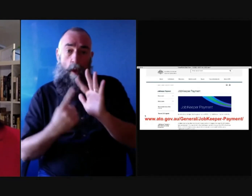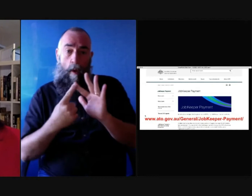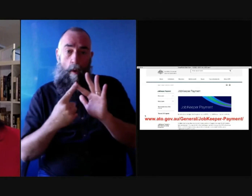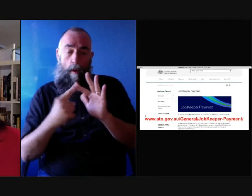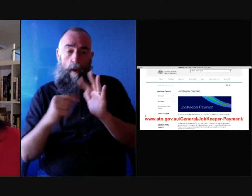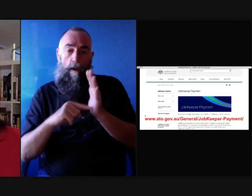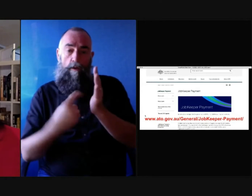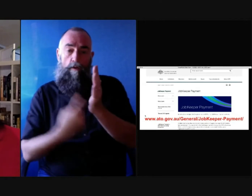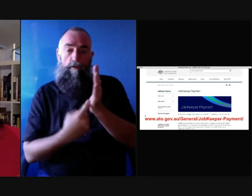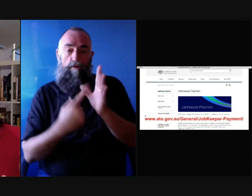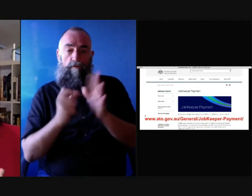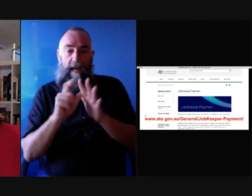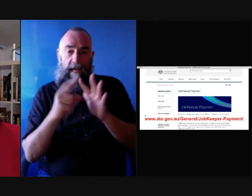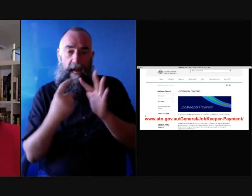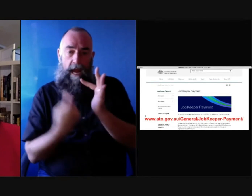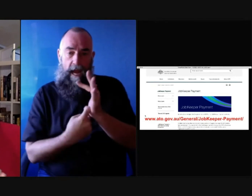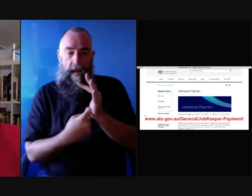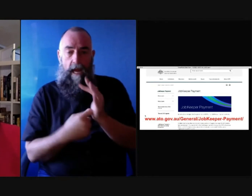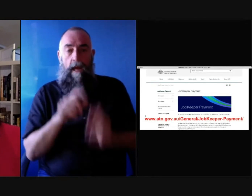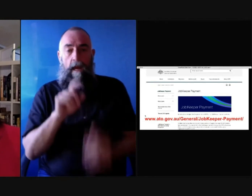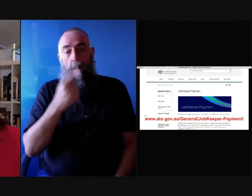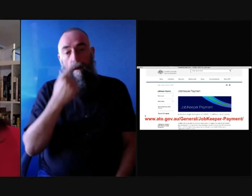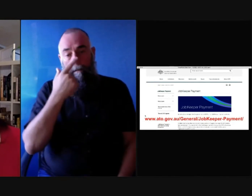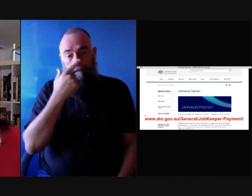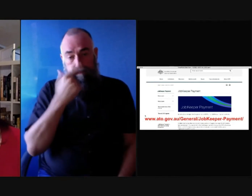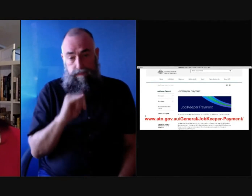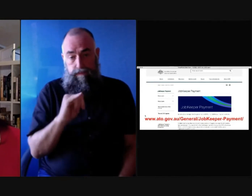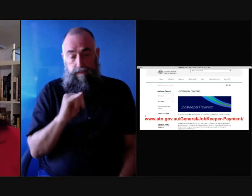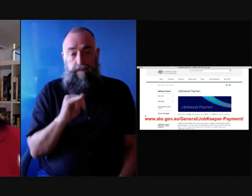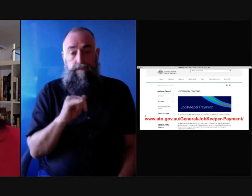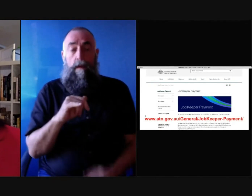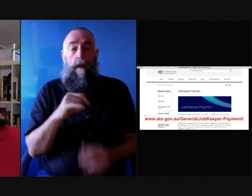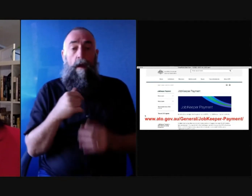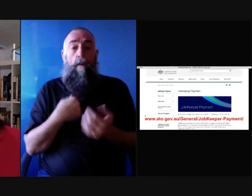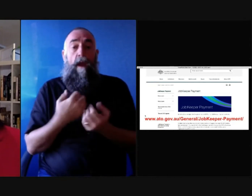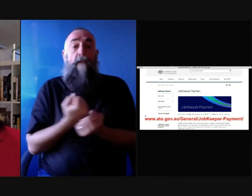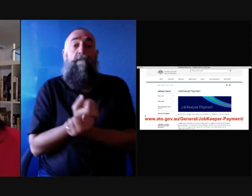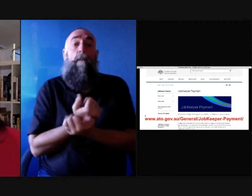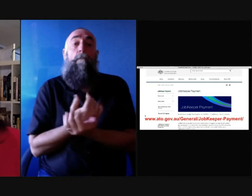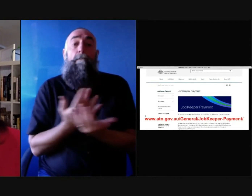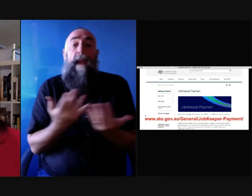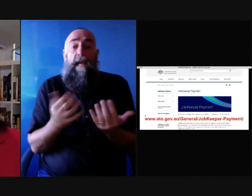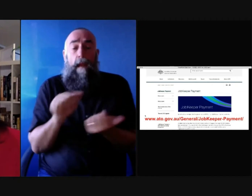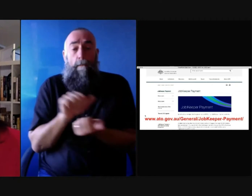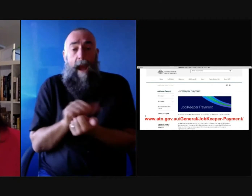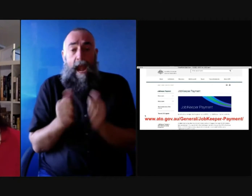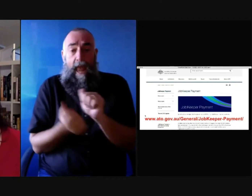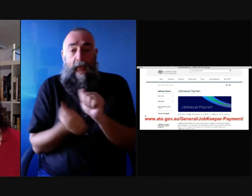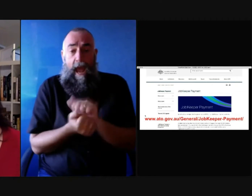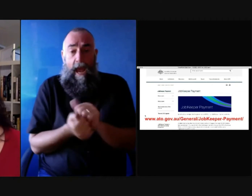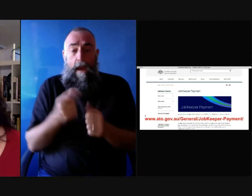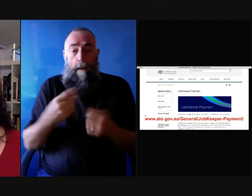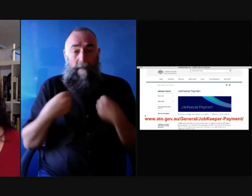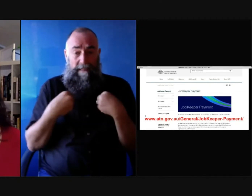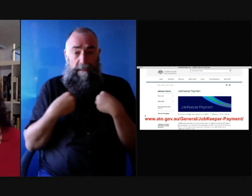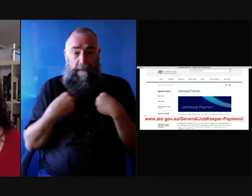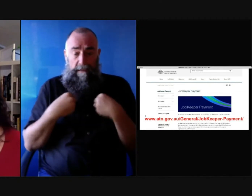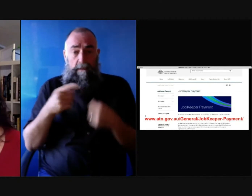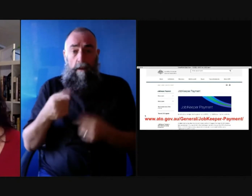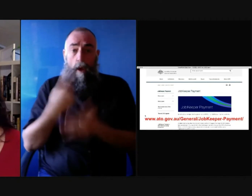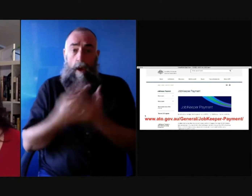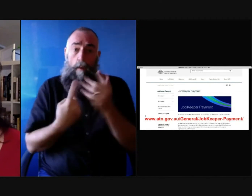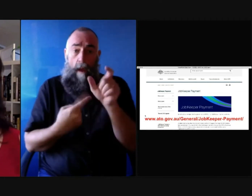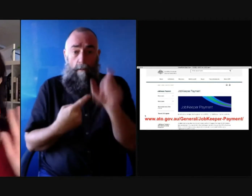partnerships where only one partner receiving payments is going to be completely impossible. So do stay tuned for